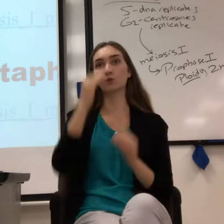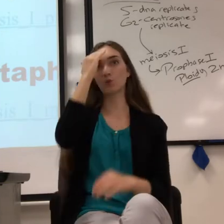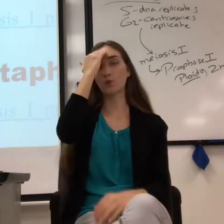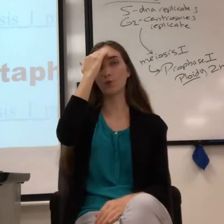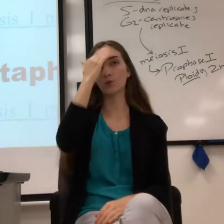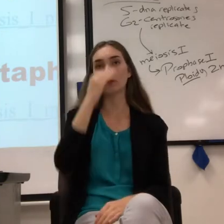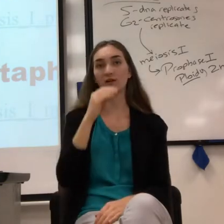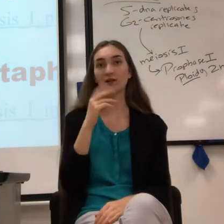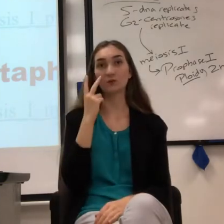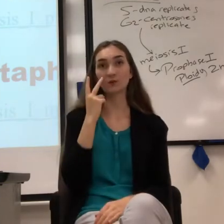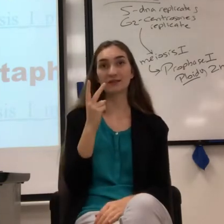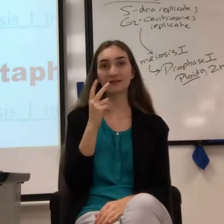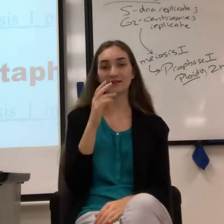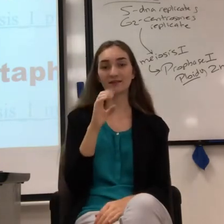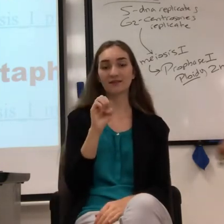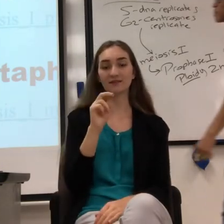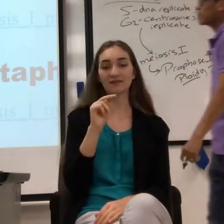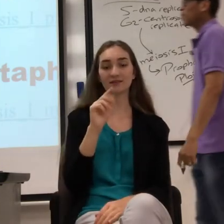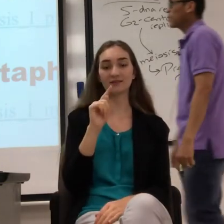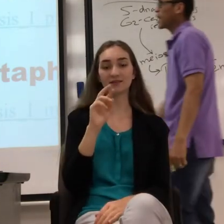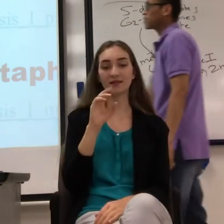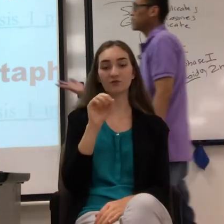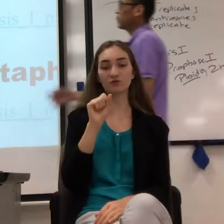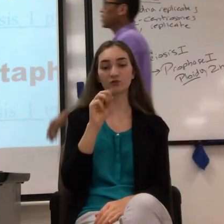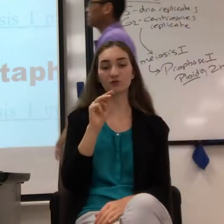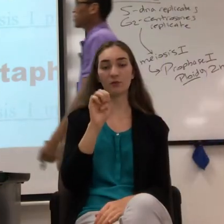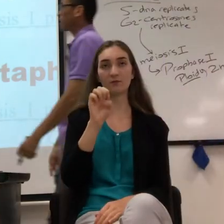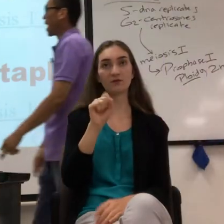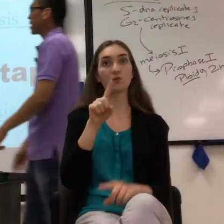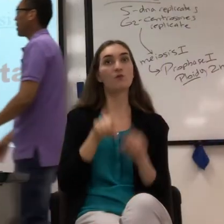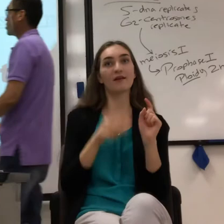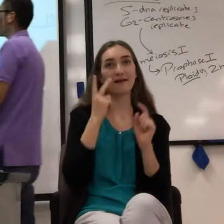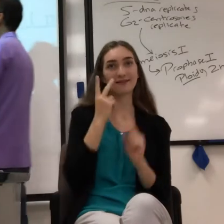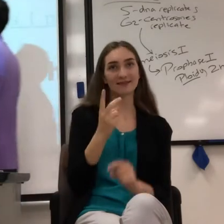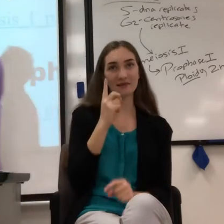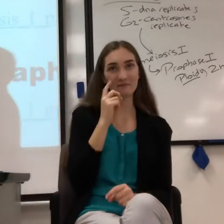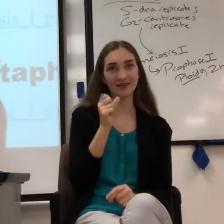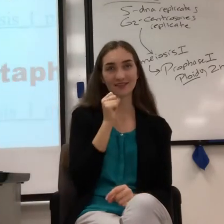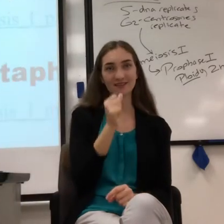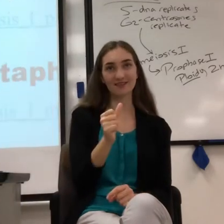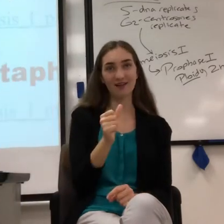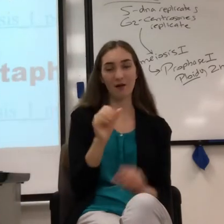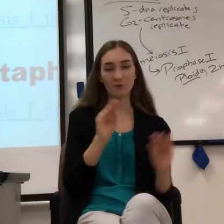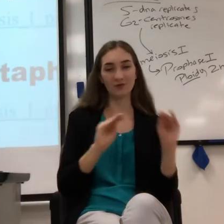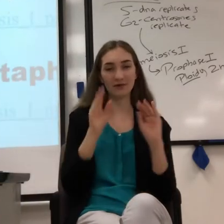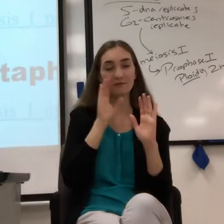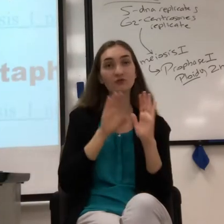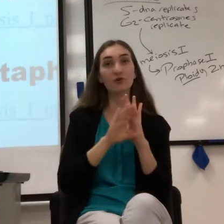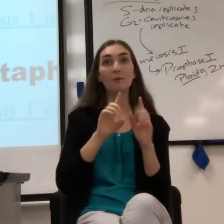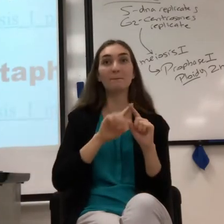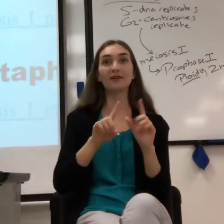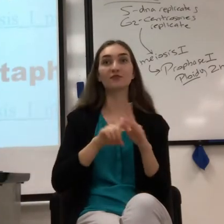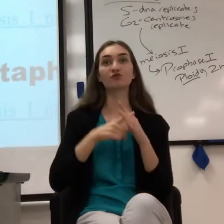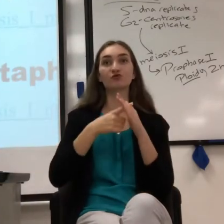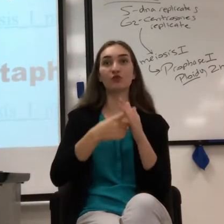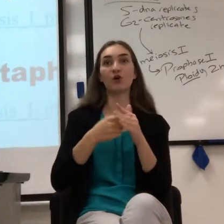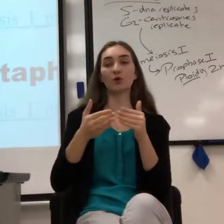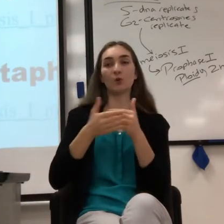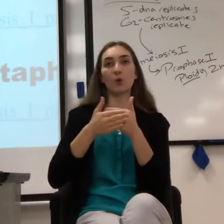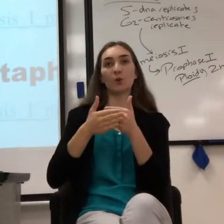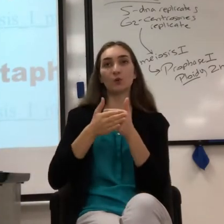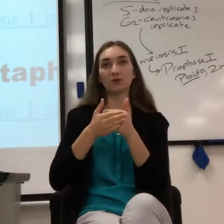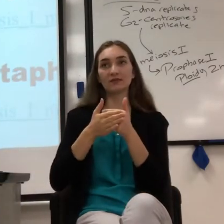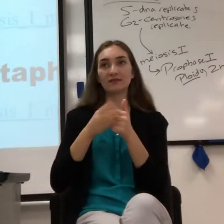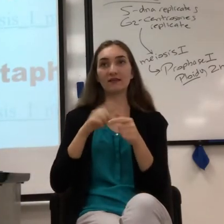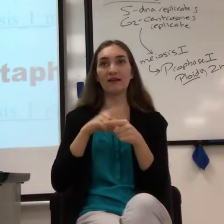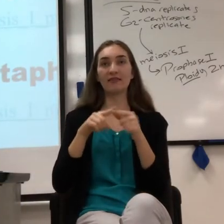do you see the centrosomes? You can't see because it's not an animation. Usually, they start off close together, and